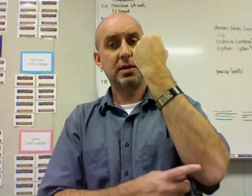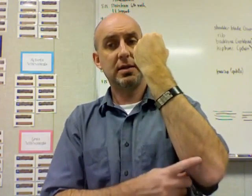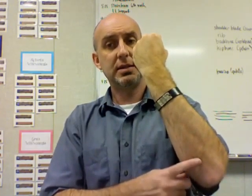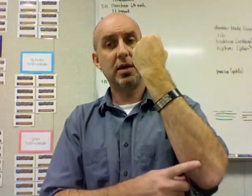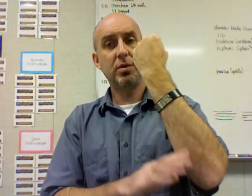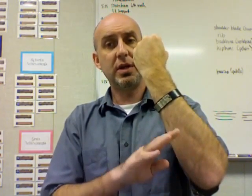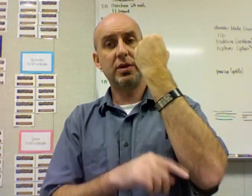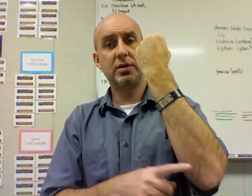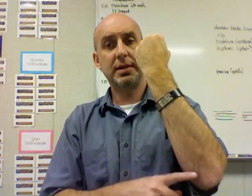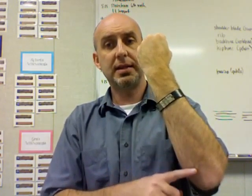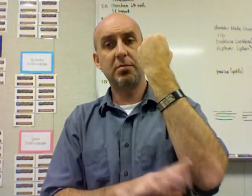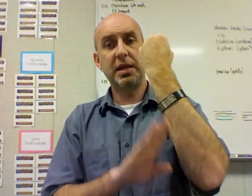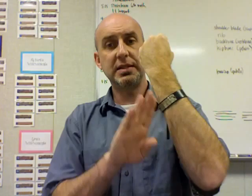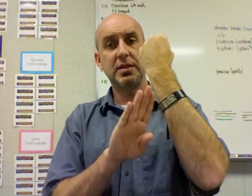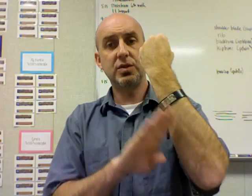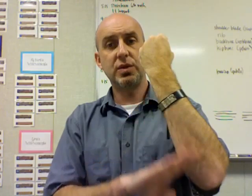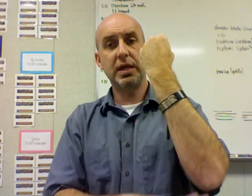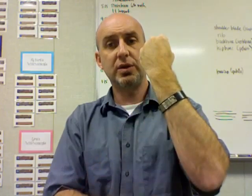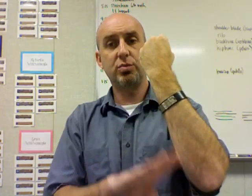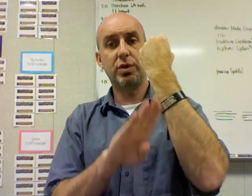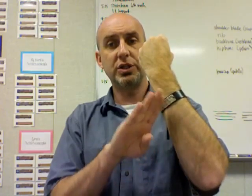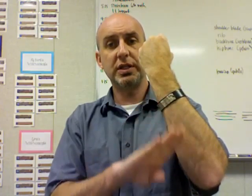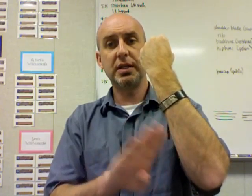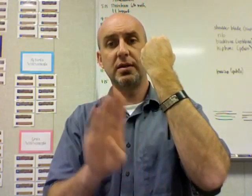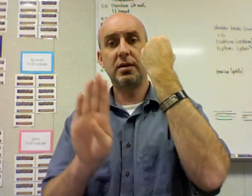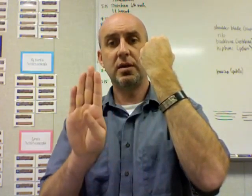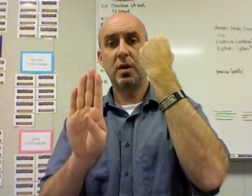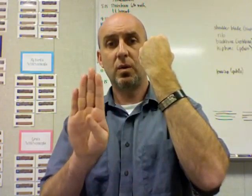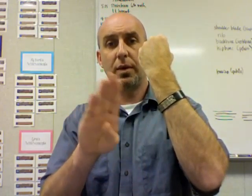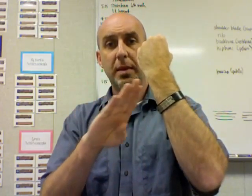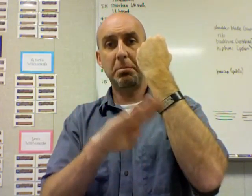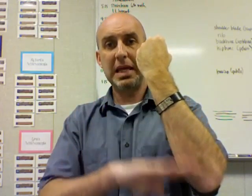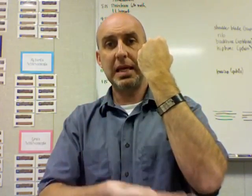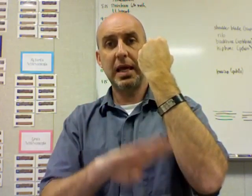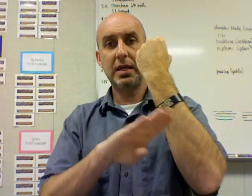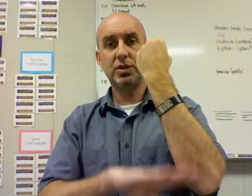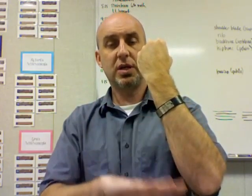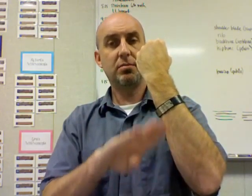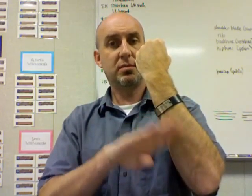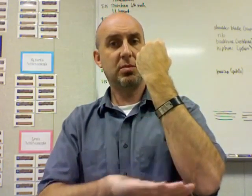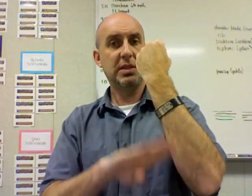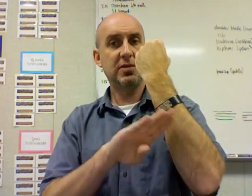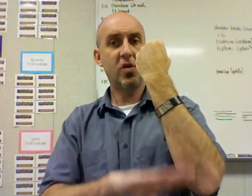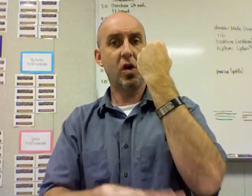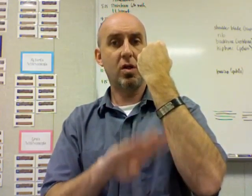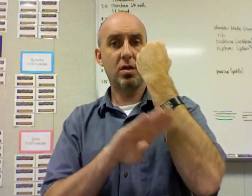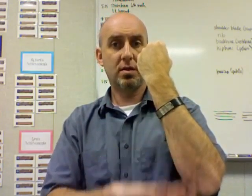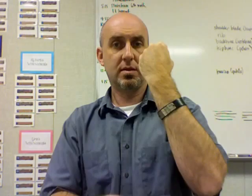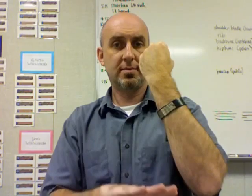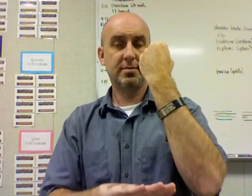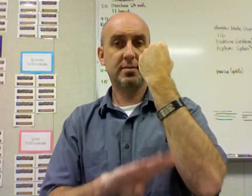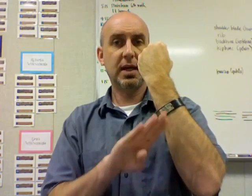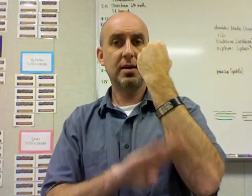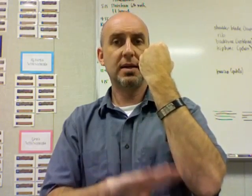This elbow down here is like the base of the tree, and you're brushing it with a B hand shape. It means fall. Okay? It's